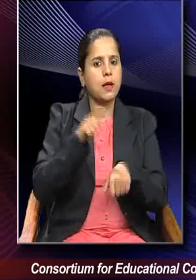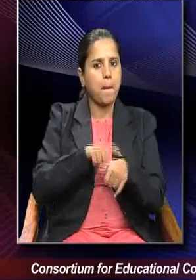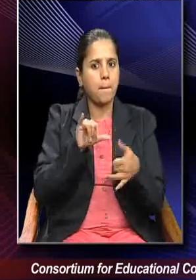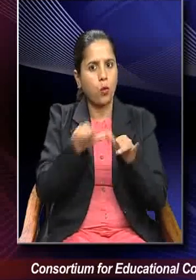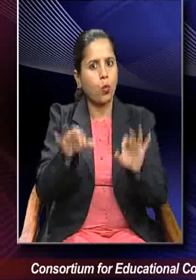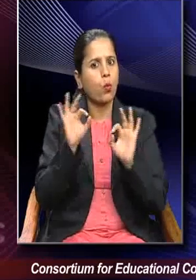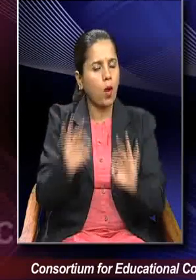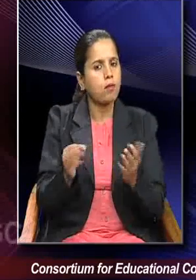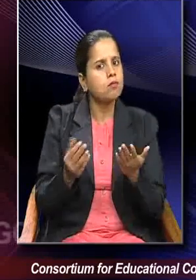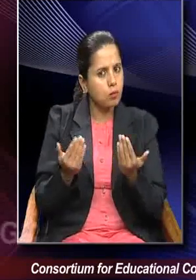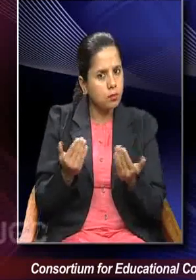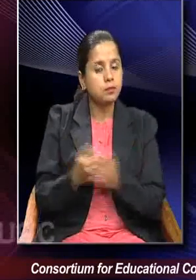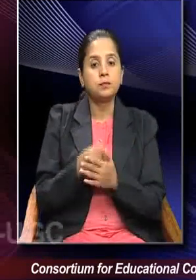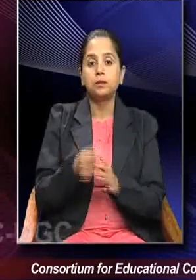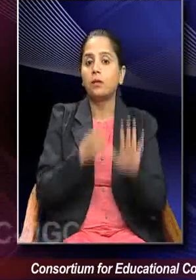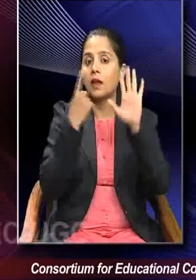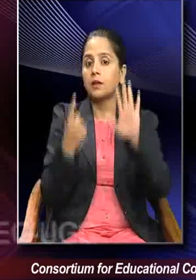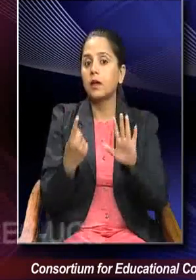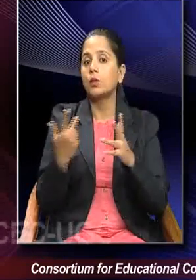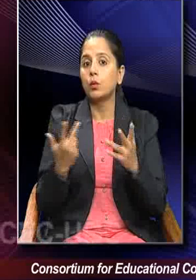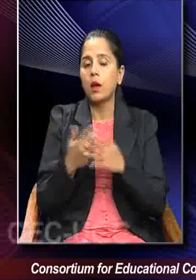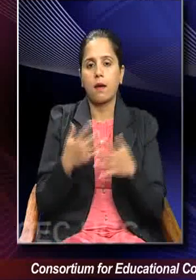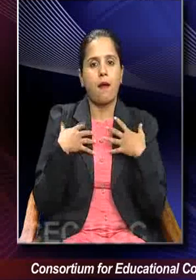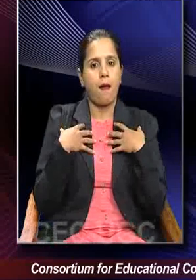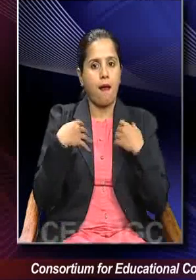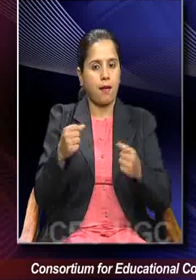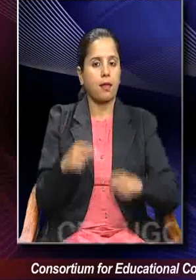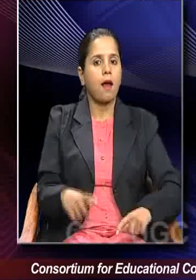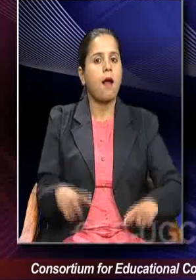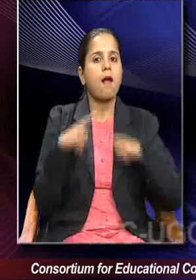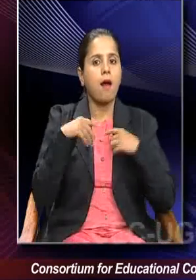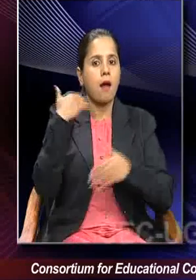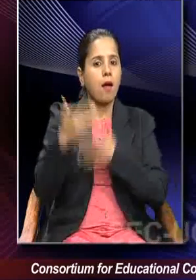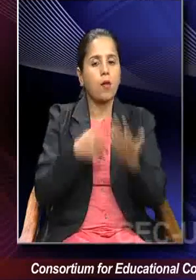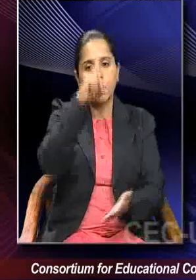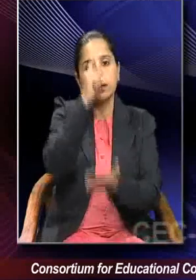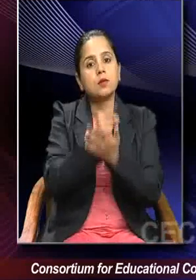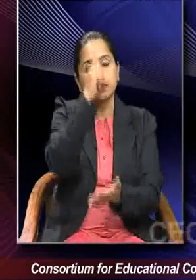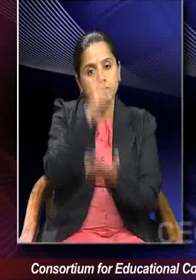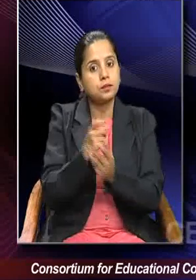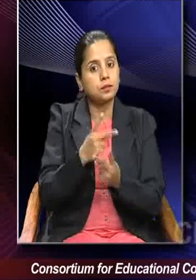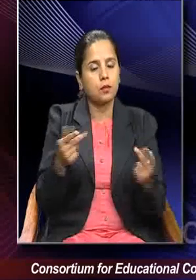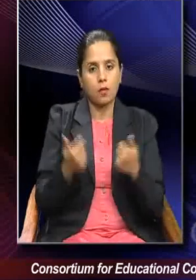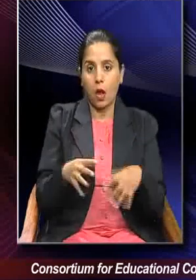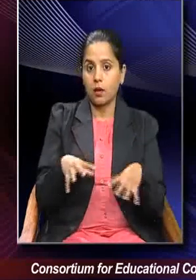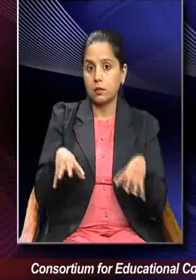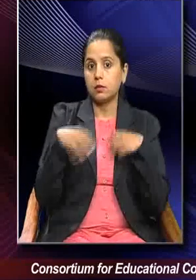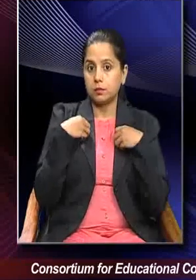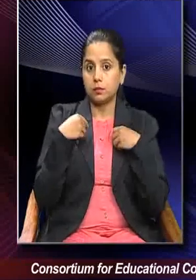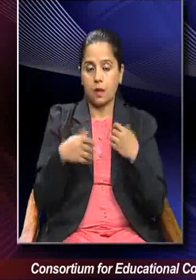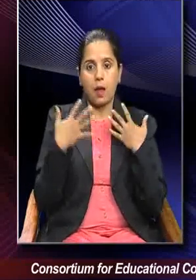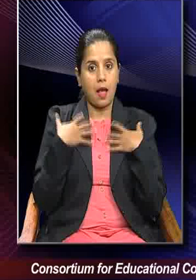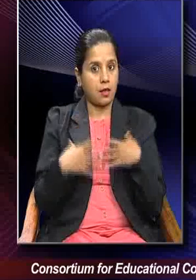well. The sixth is your health lifestyle decisions. Adopting a